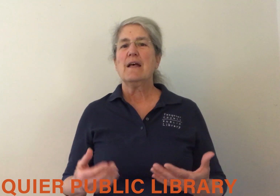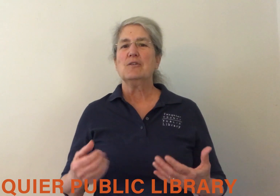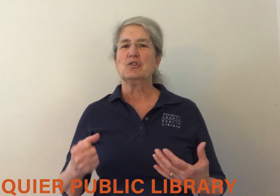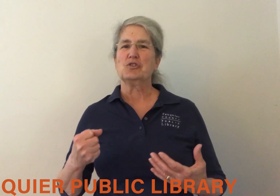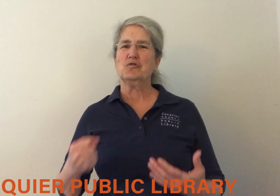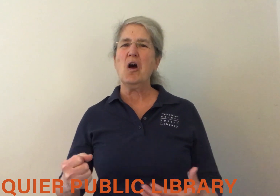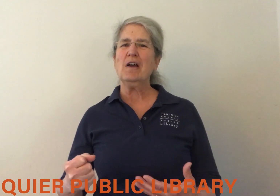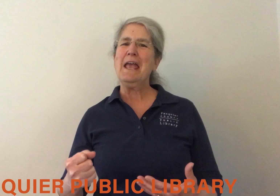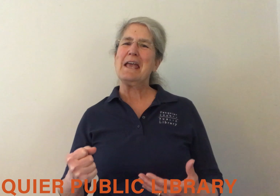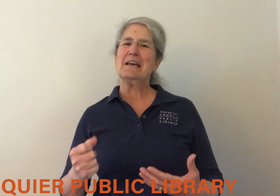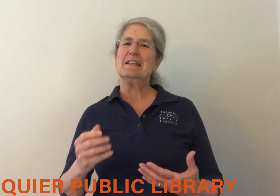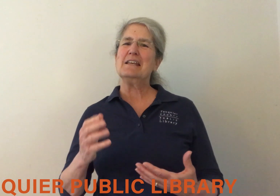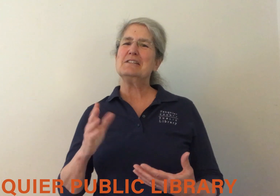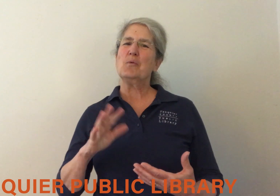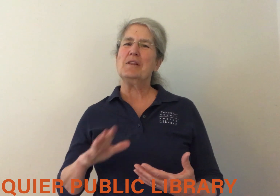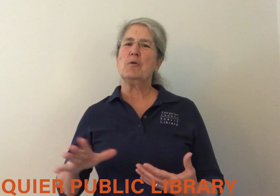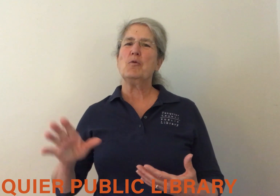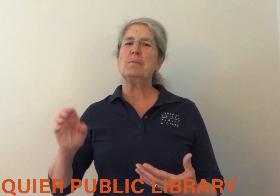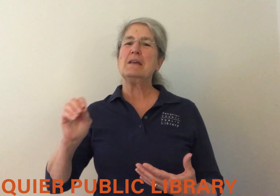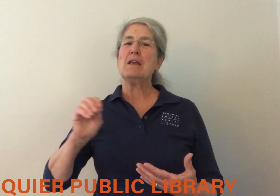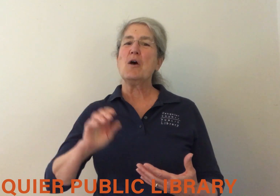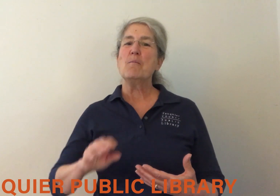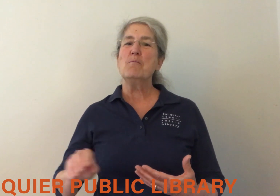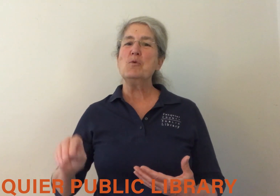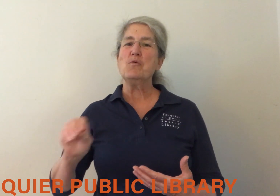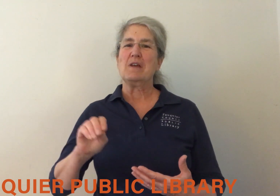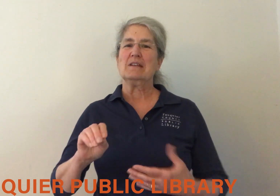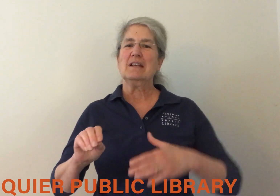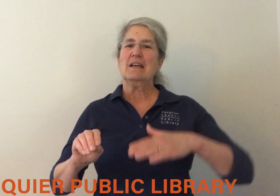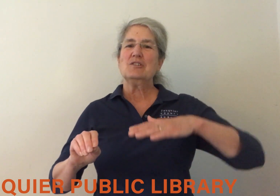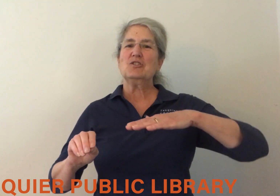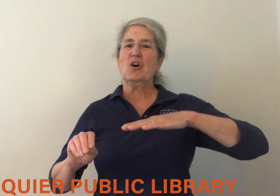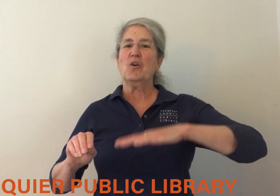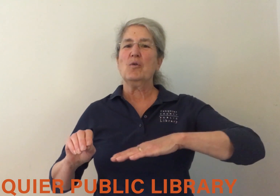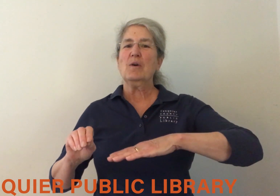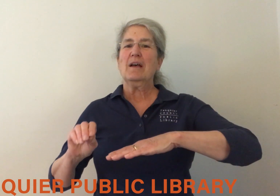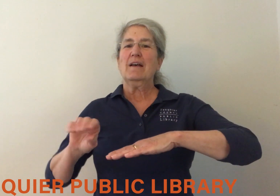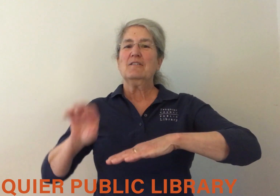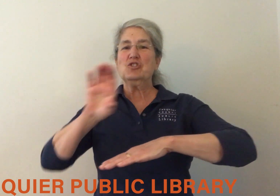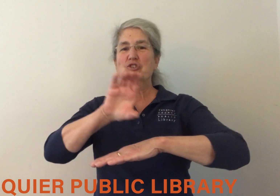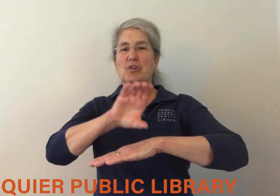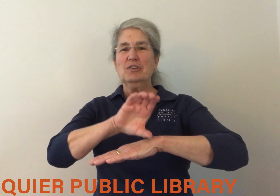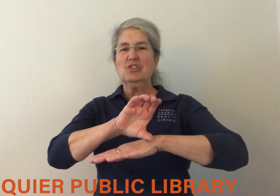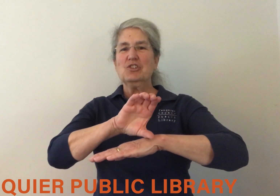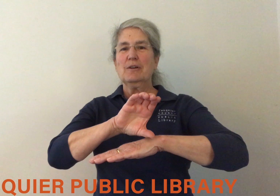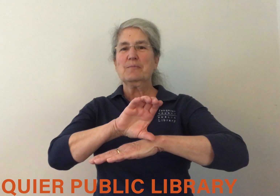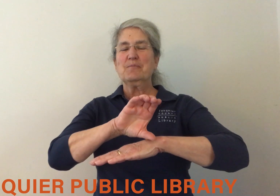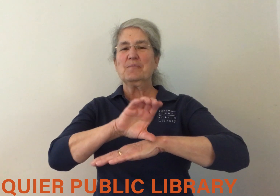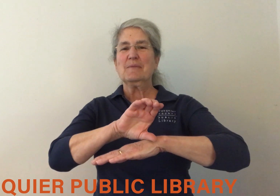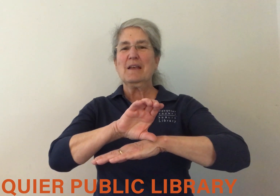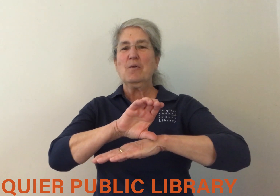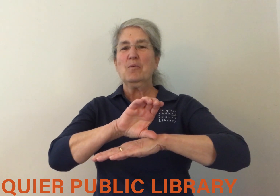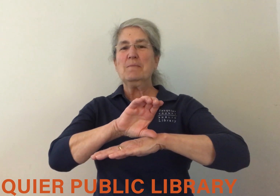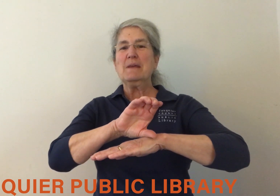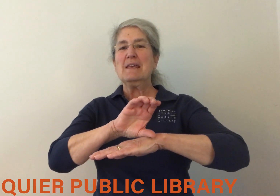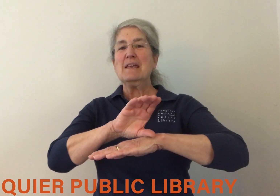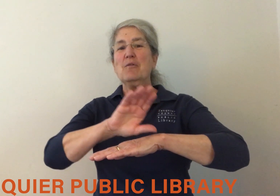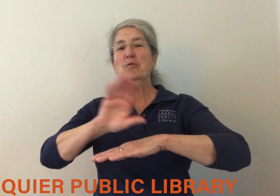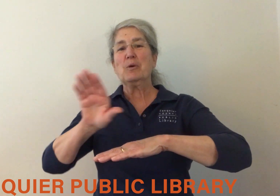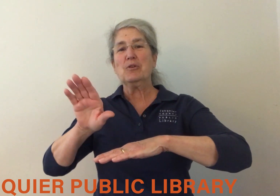your strong hand is the one that will be moving. So church would be with your